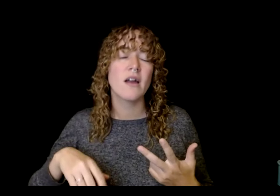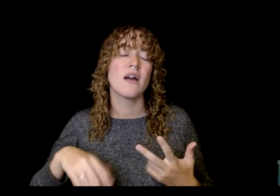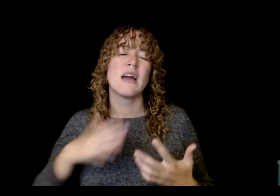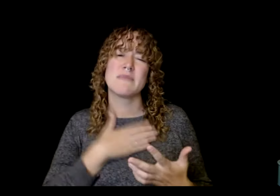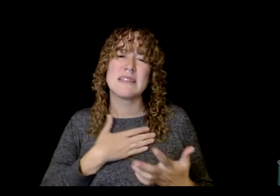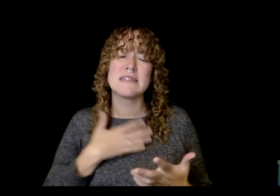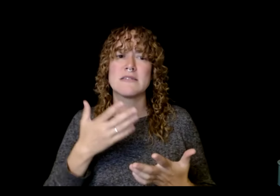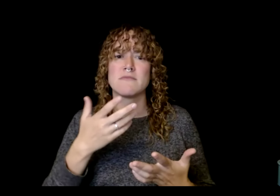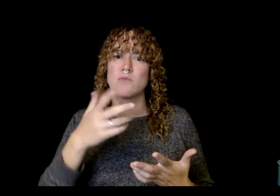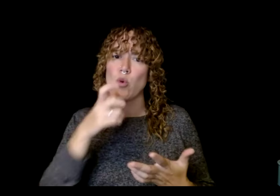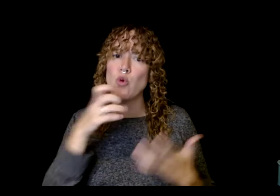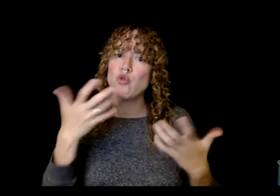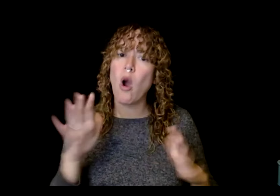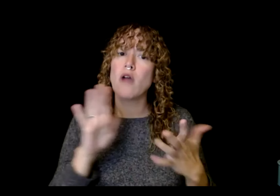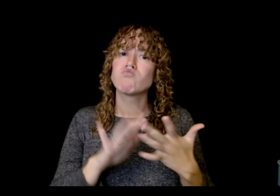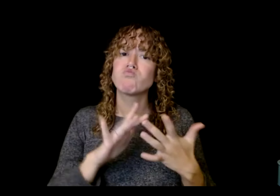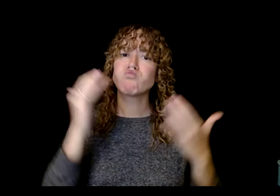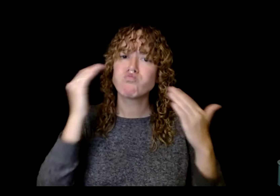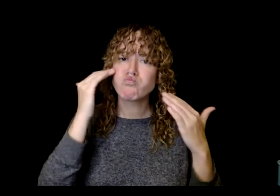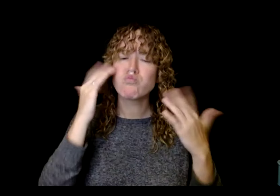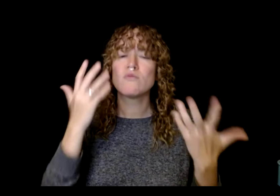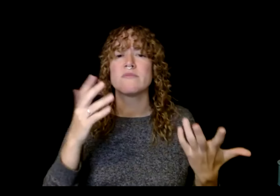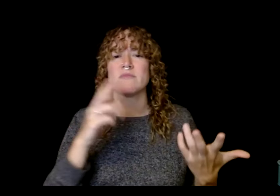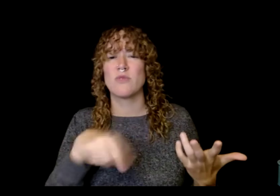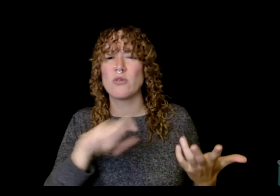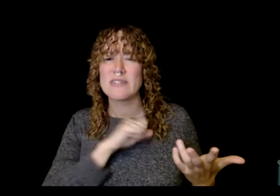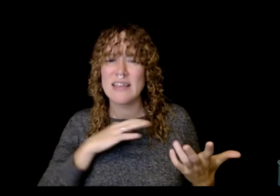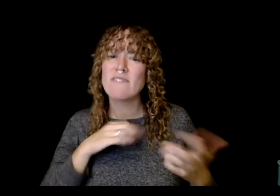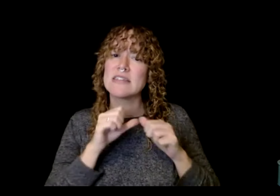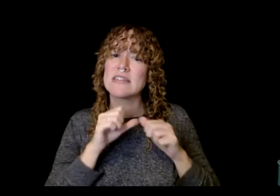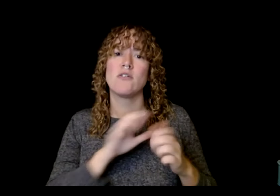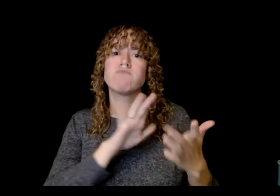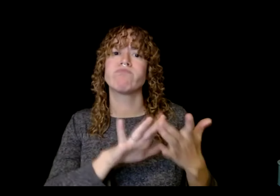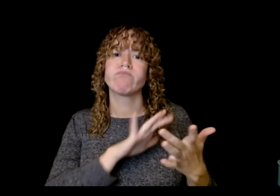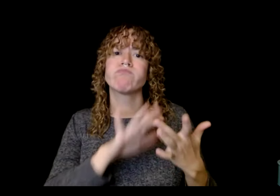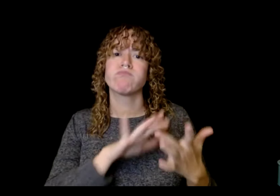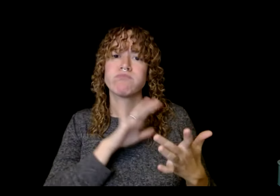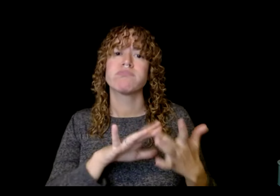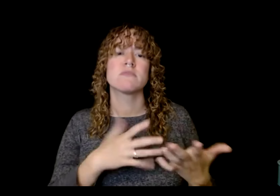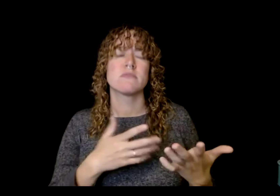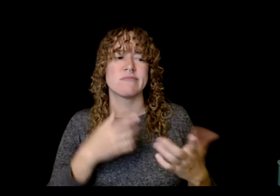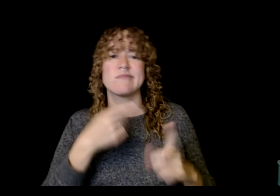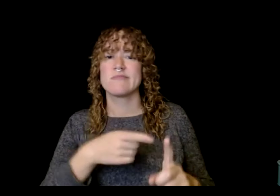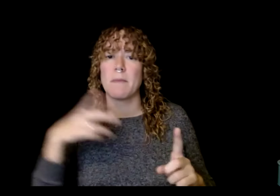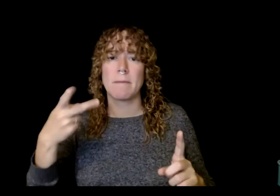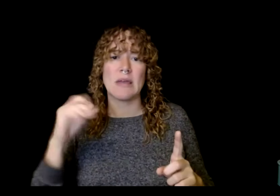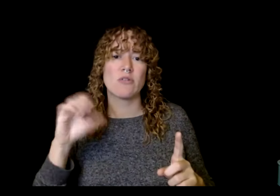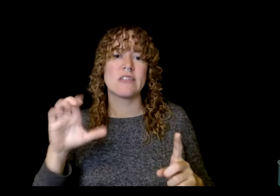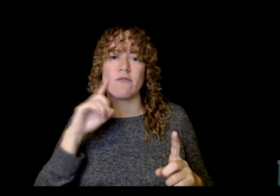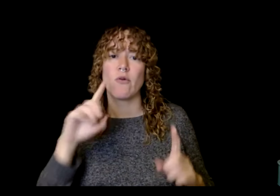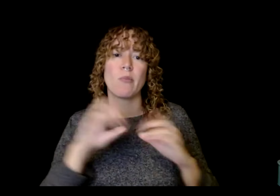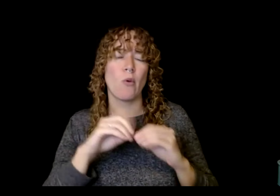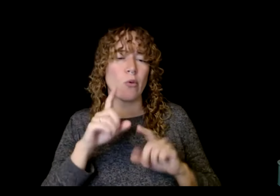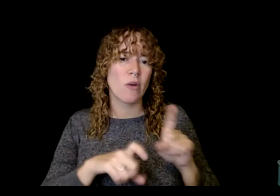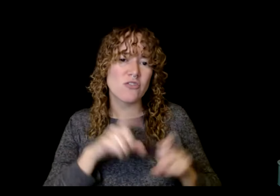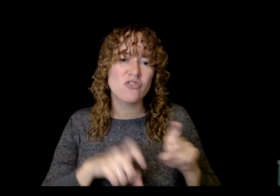have with your ODHS program staff as a point of contact if you have further points of